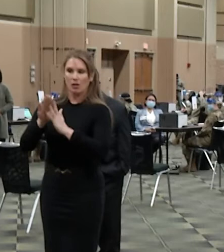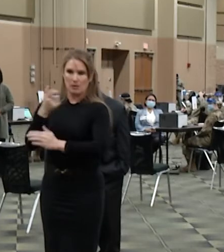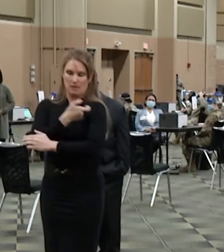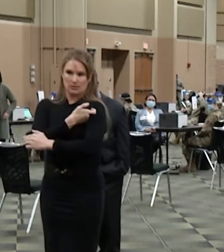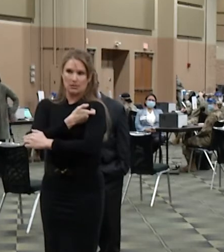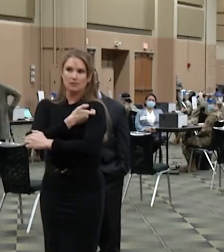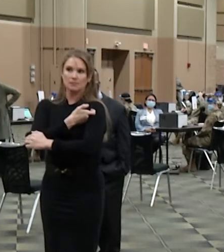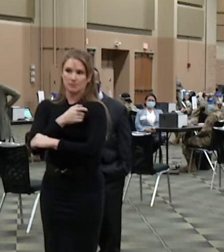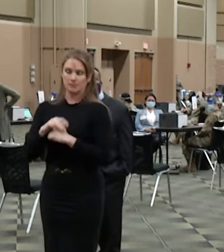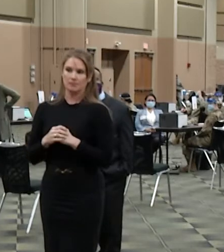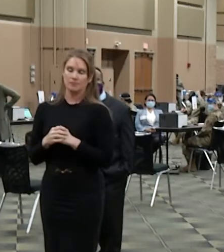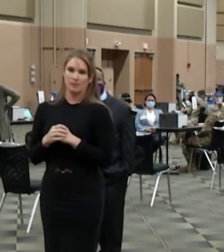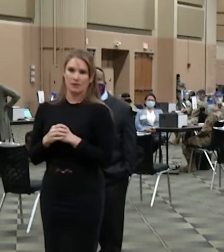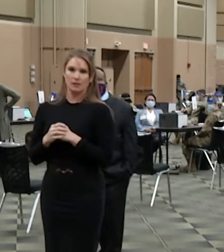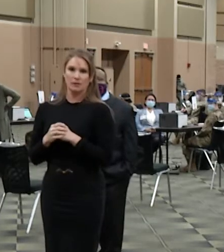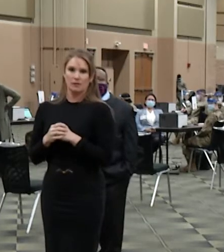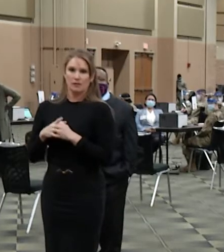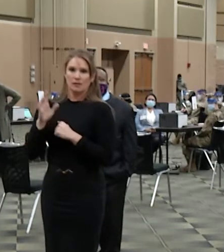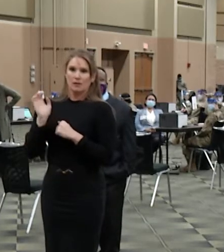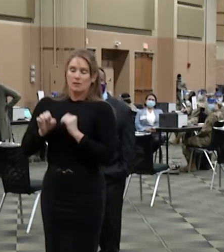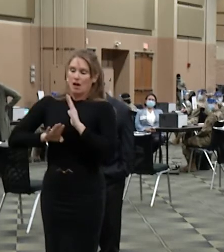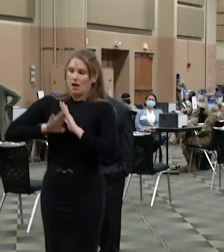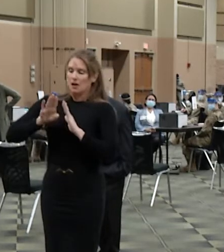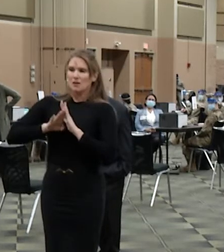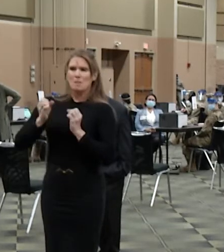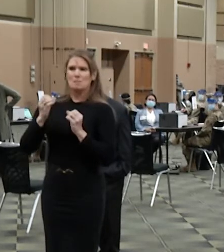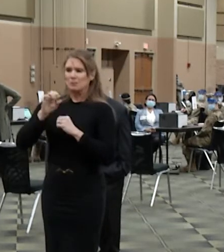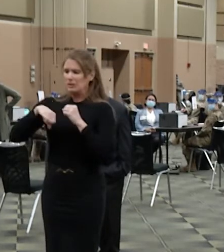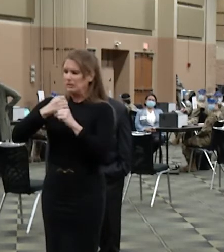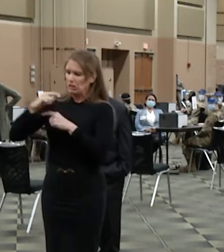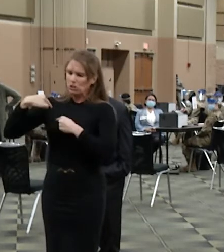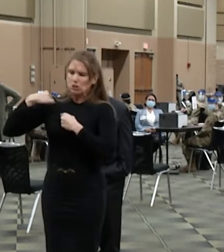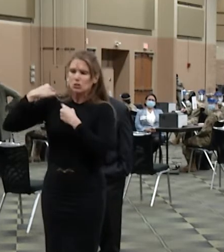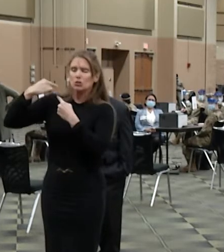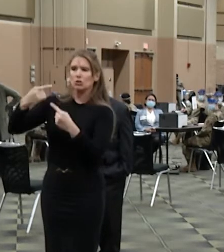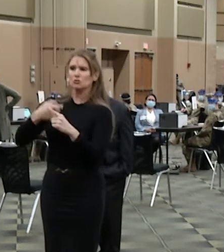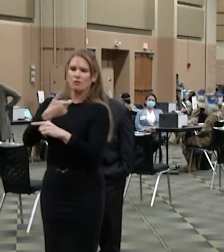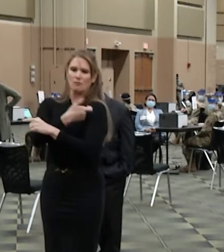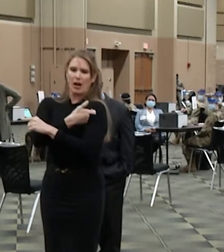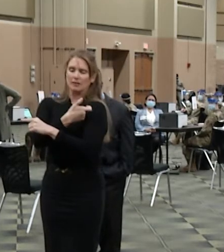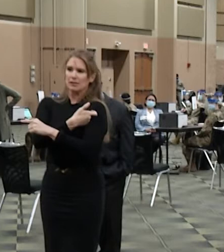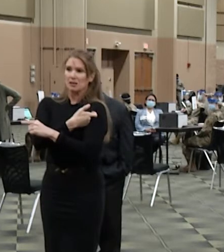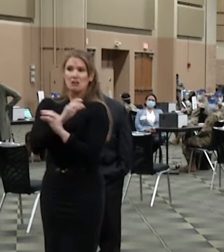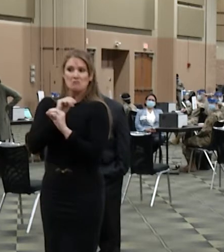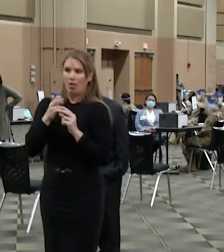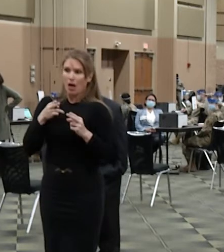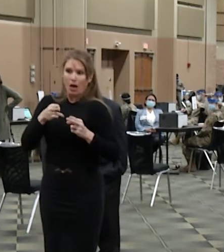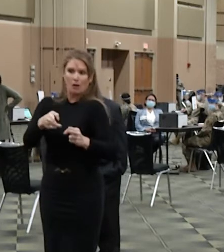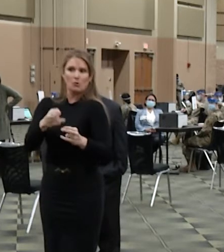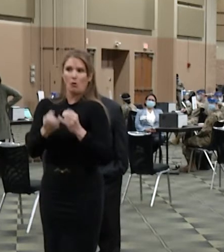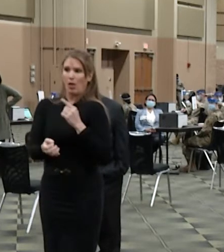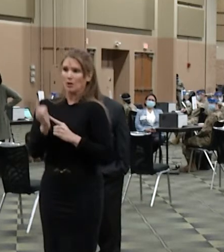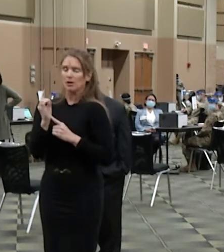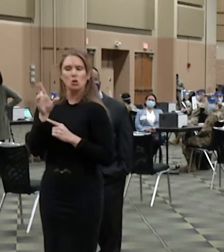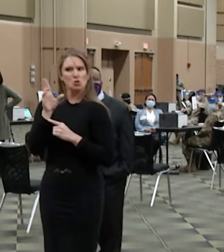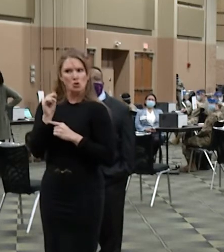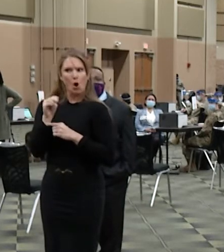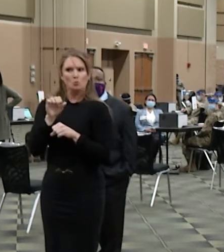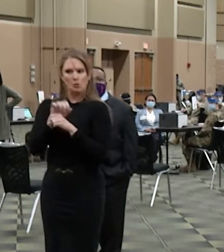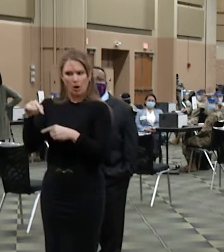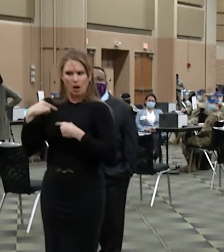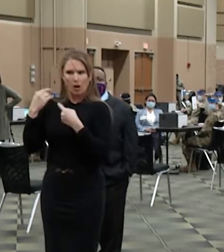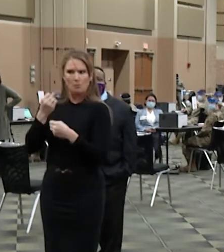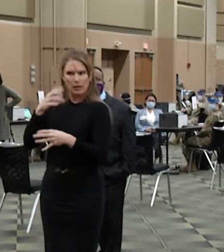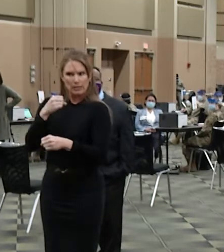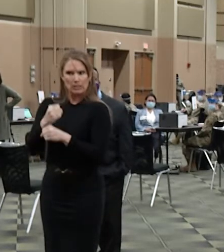vaccine, which builds off decades of research into vaccinations. Nothing has been rushed. The vaccine is safe